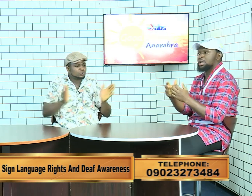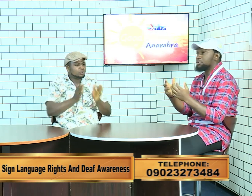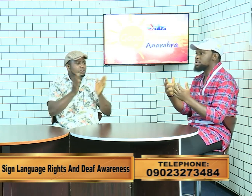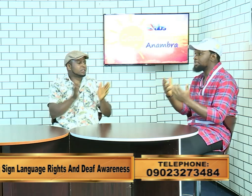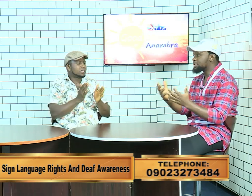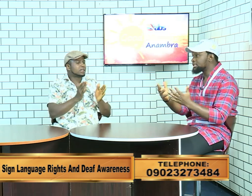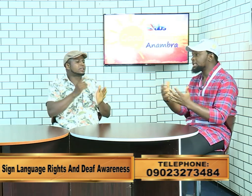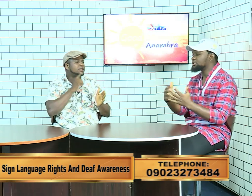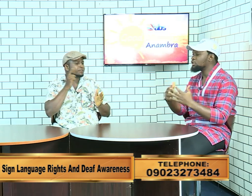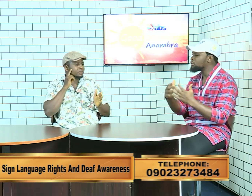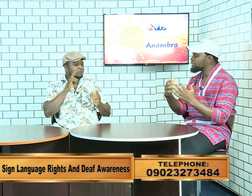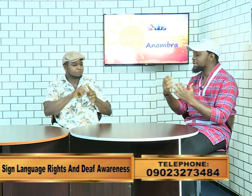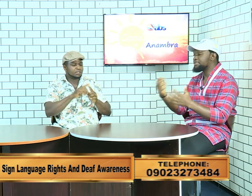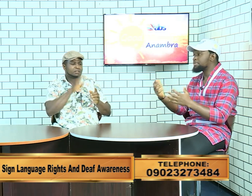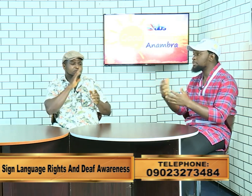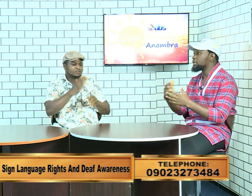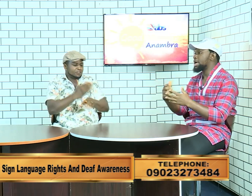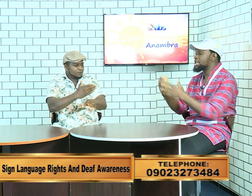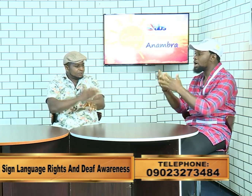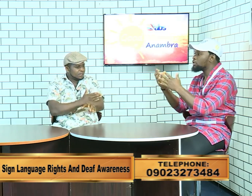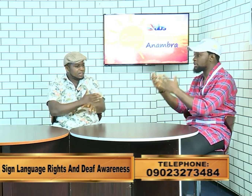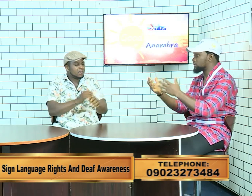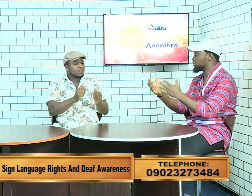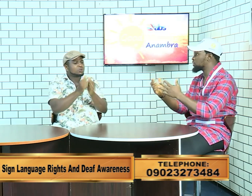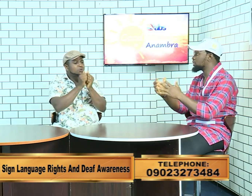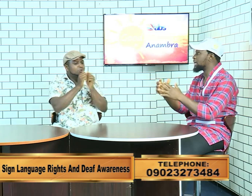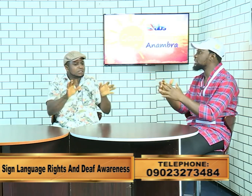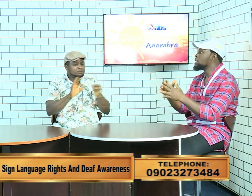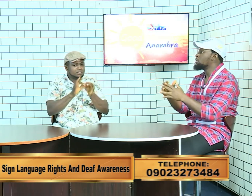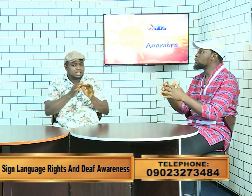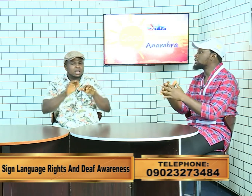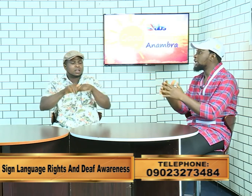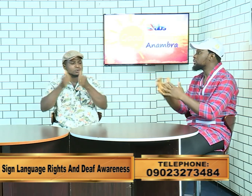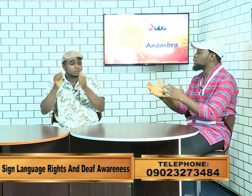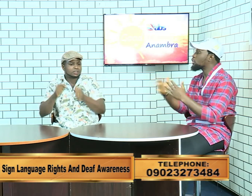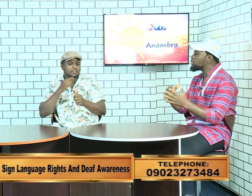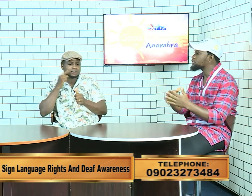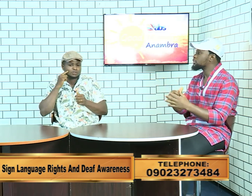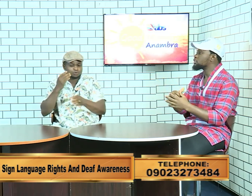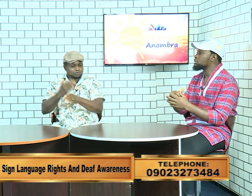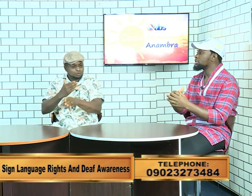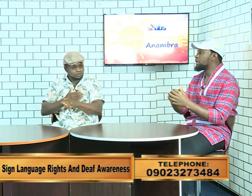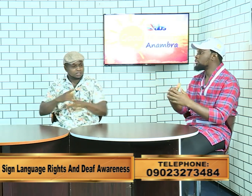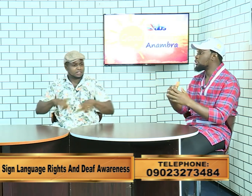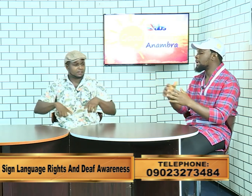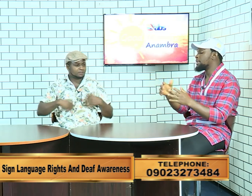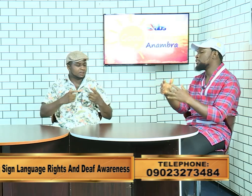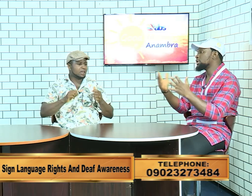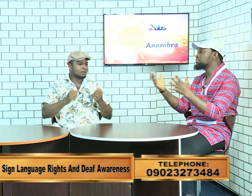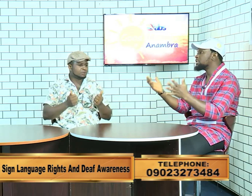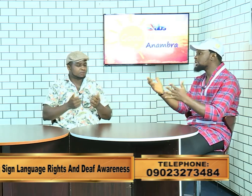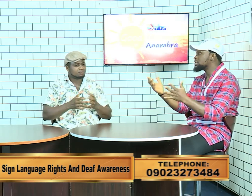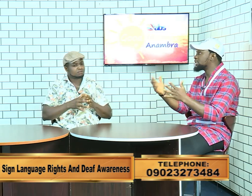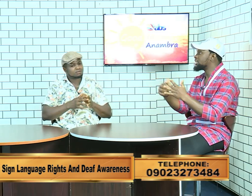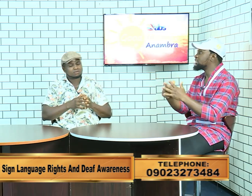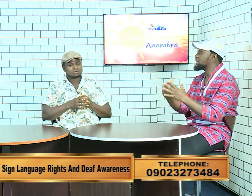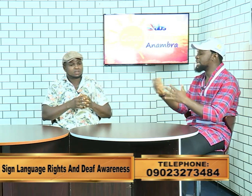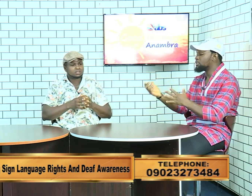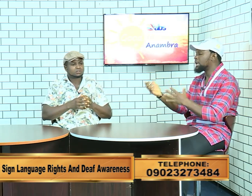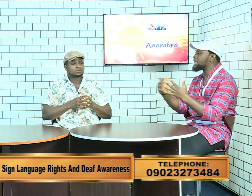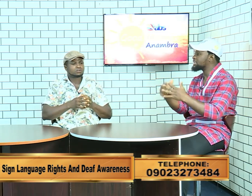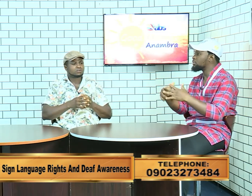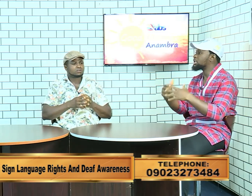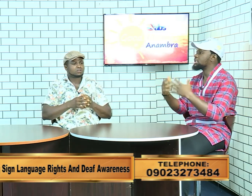of sign language interpreter. There's a lot of deaf people in their own association that most times when you come to their normal monthly meetings